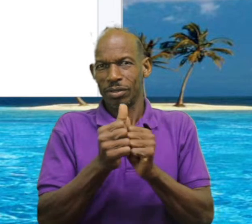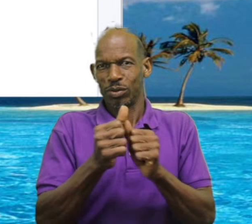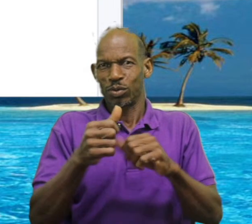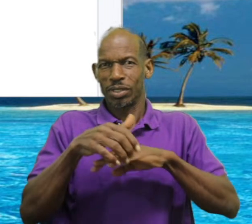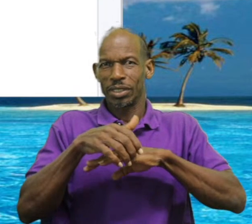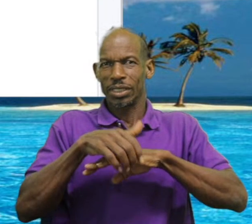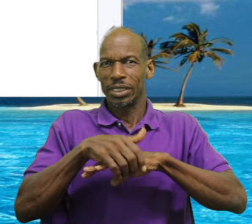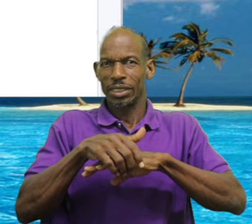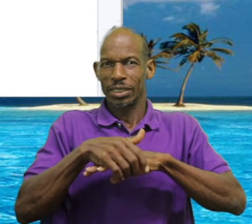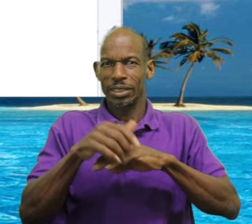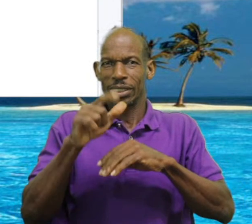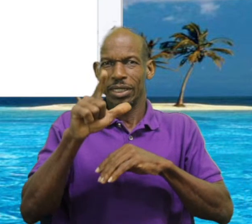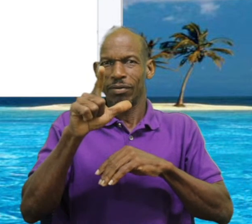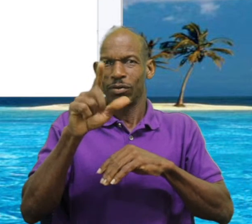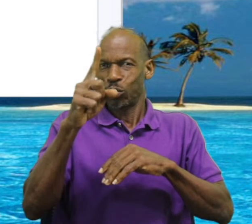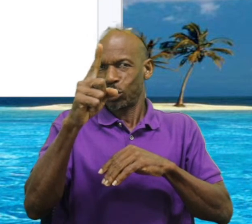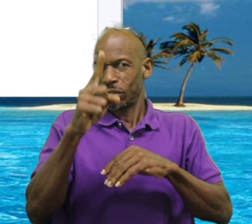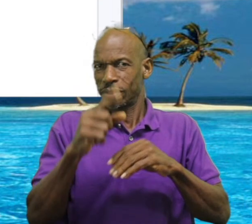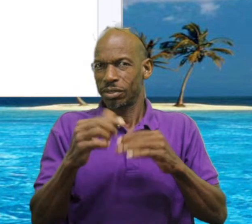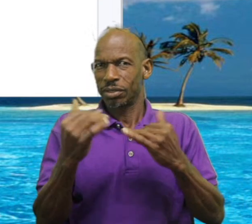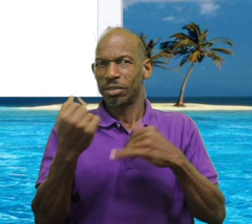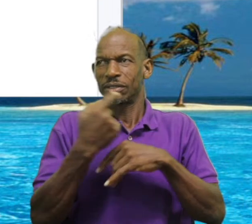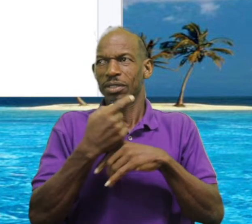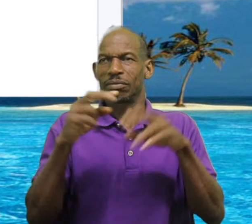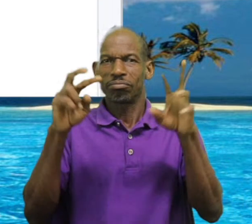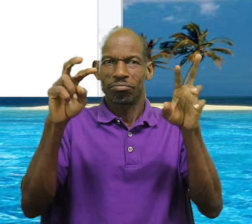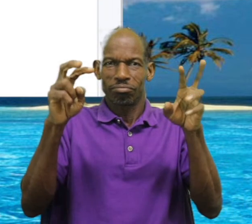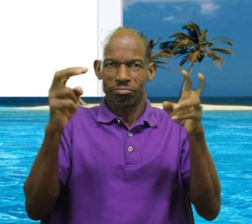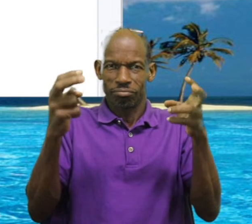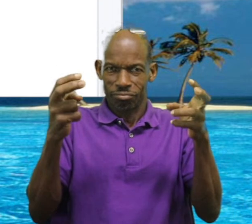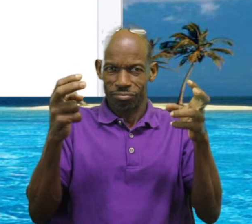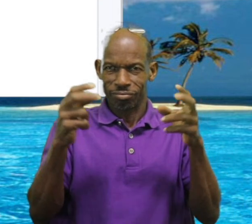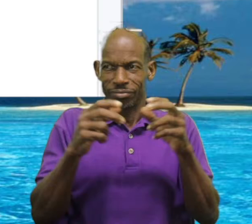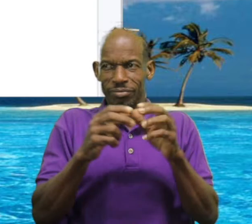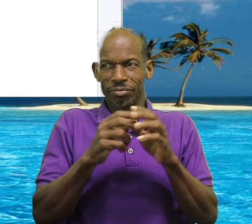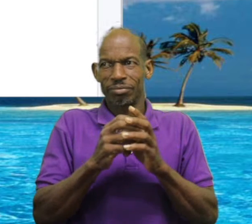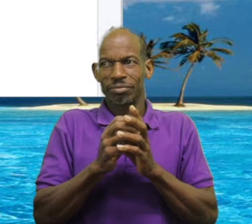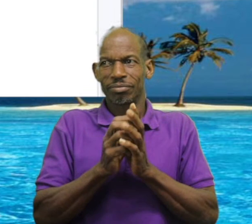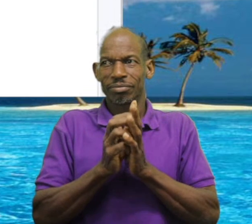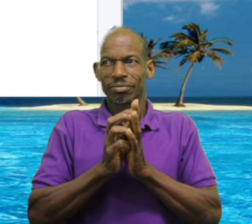1. Today, our topic is using